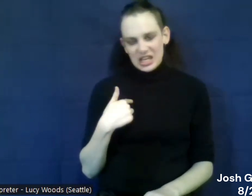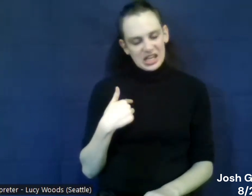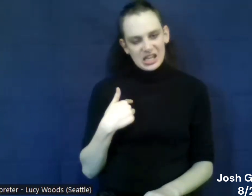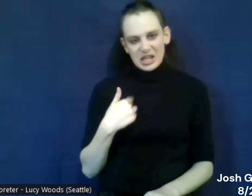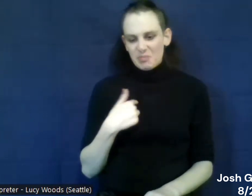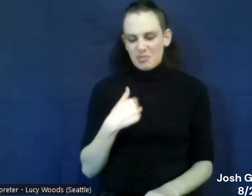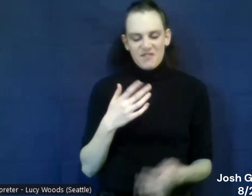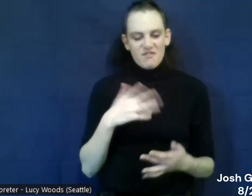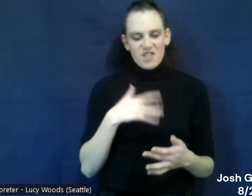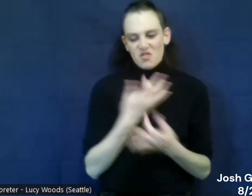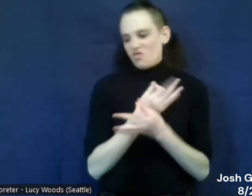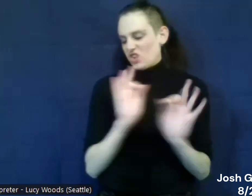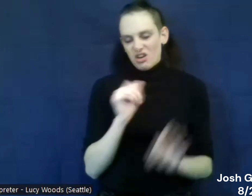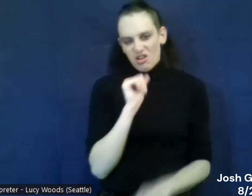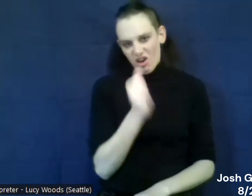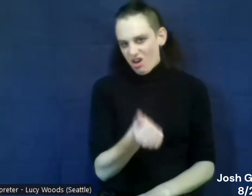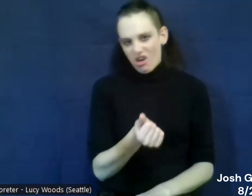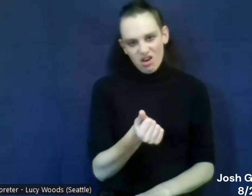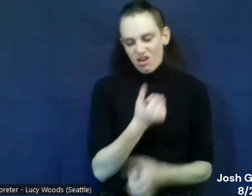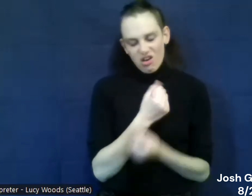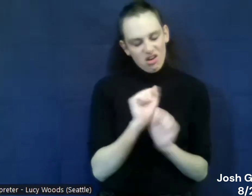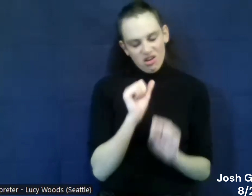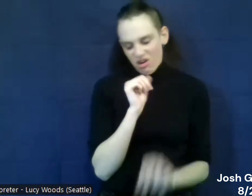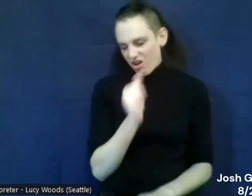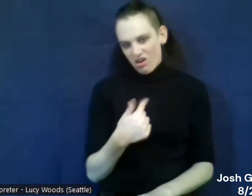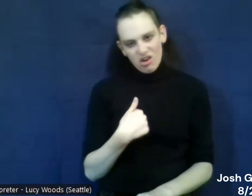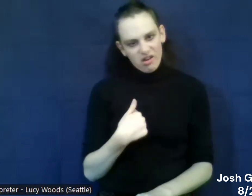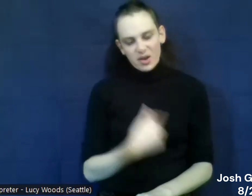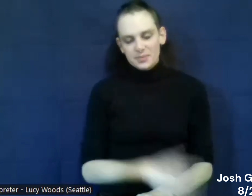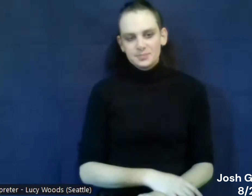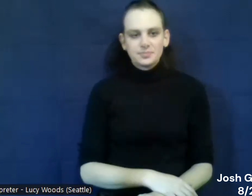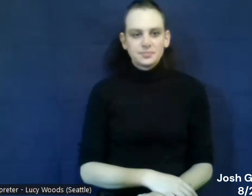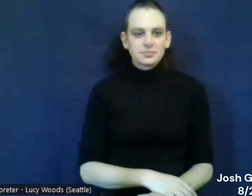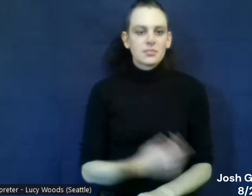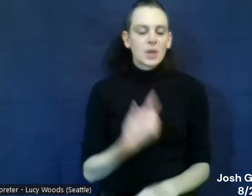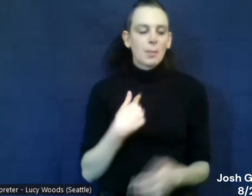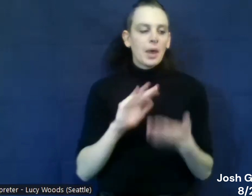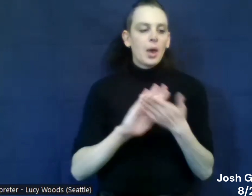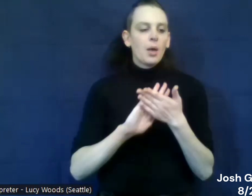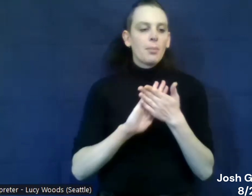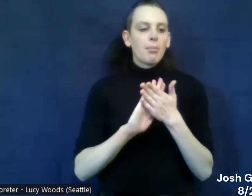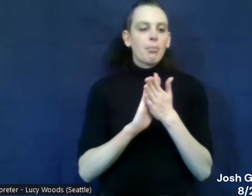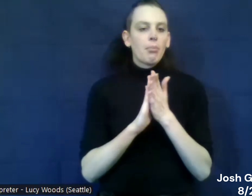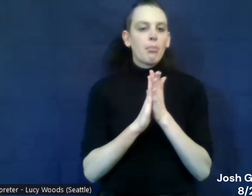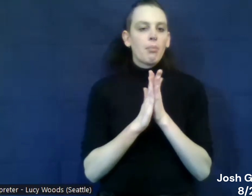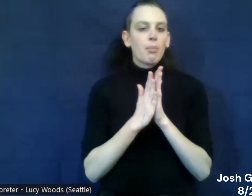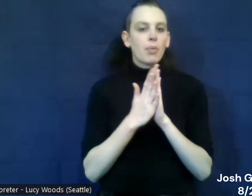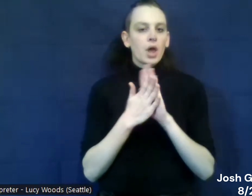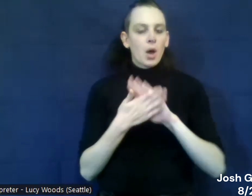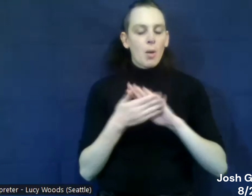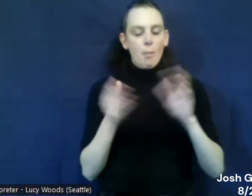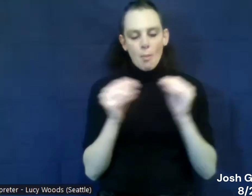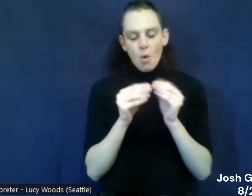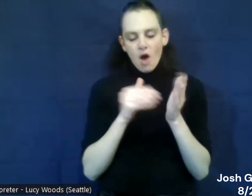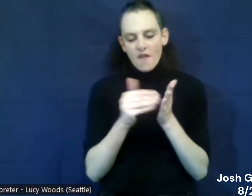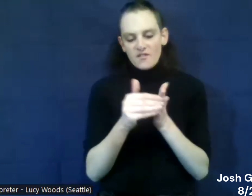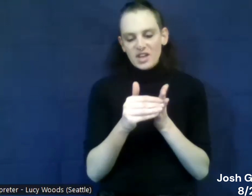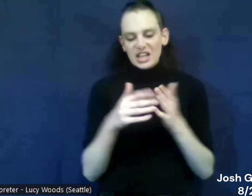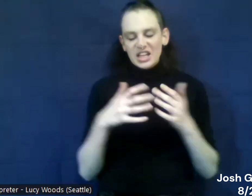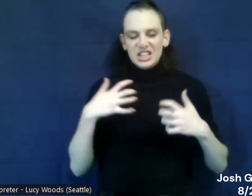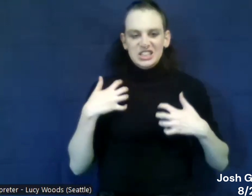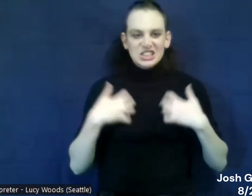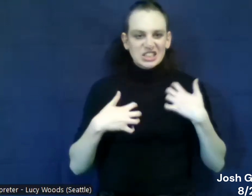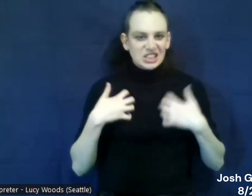free. And um, I was becoming increasingly and consistently irritable and discontent in that